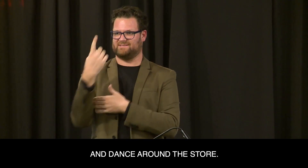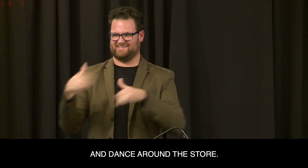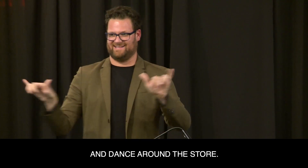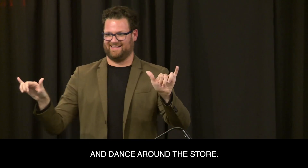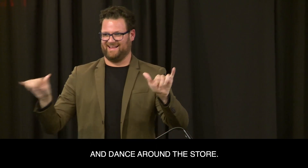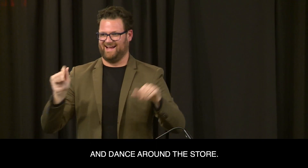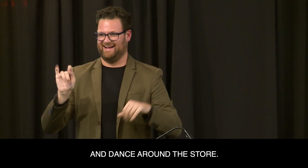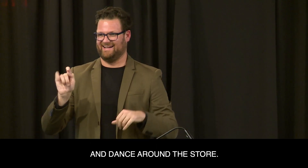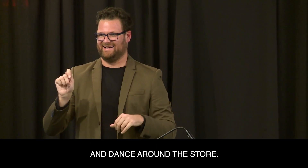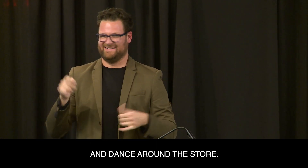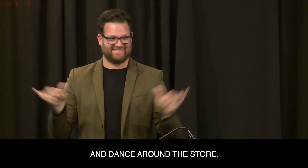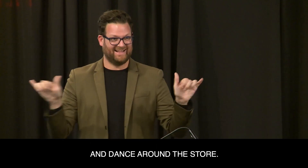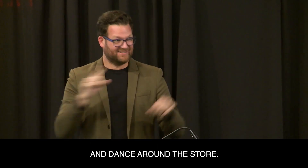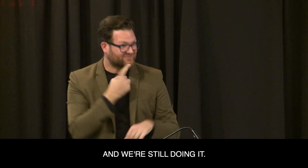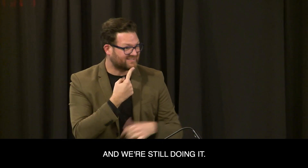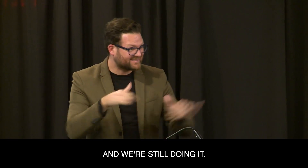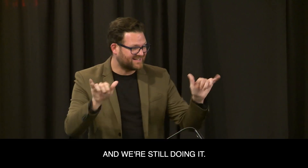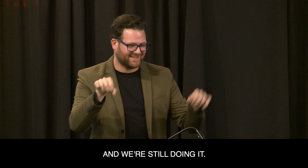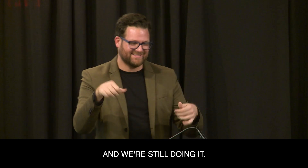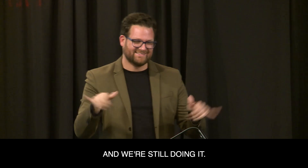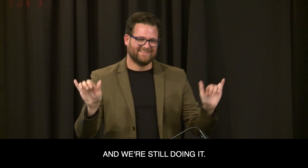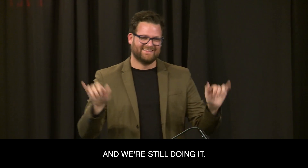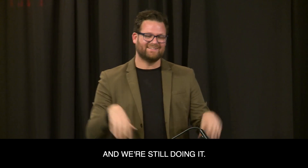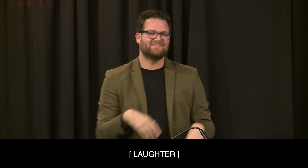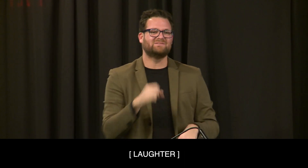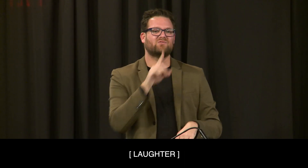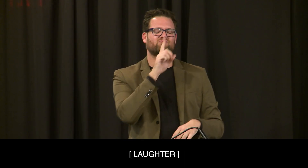store. And we're still doing it.